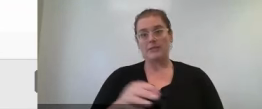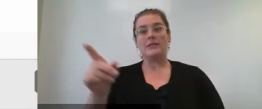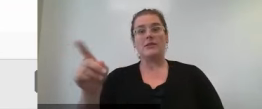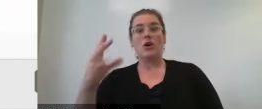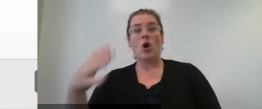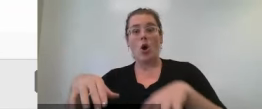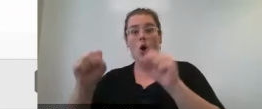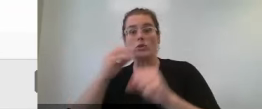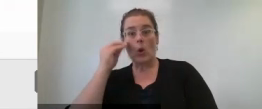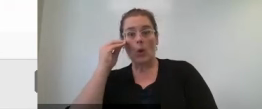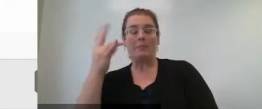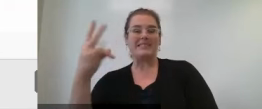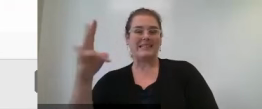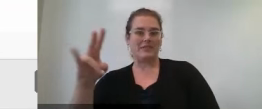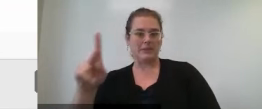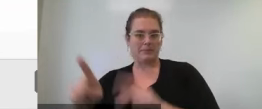host homes,